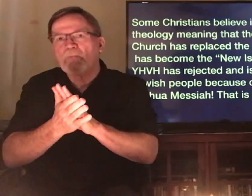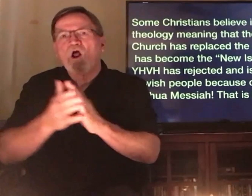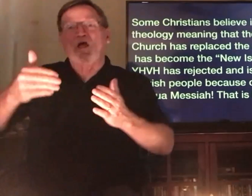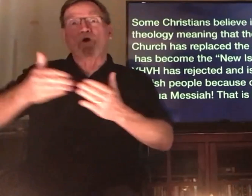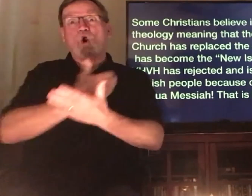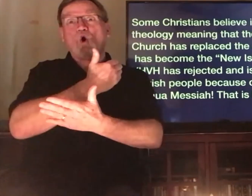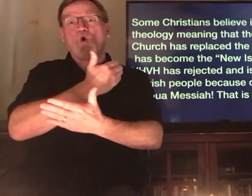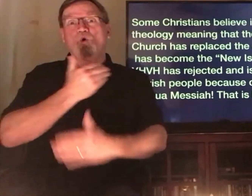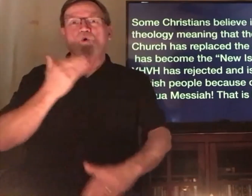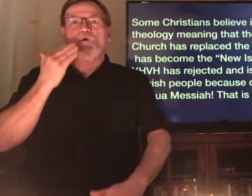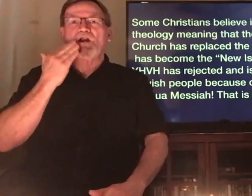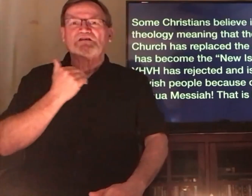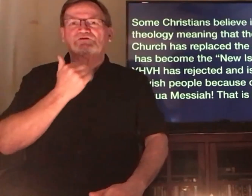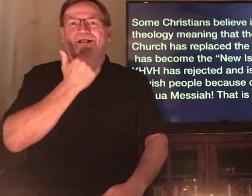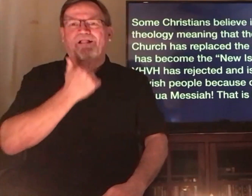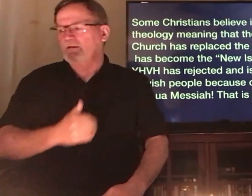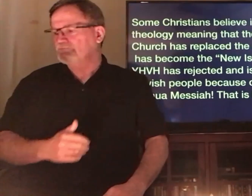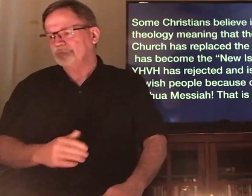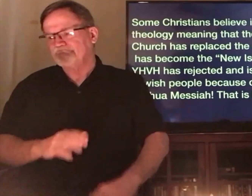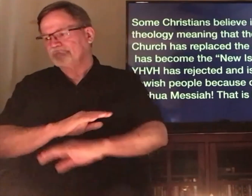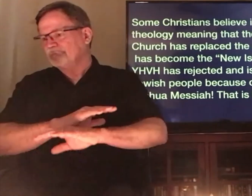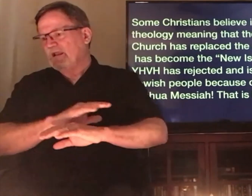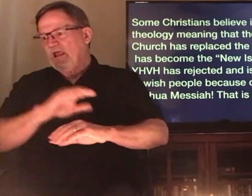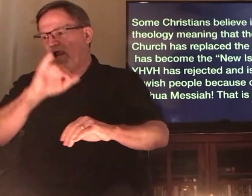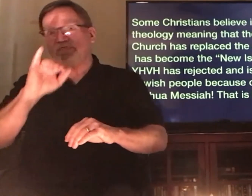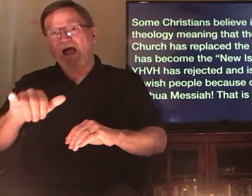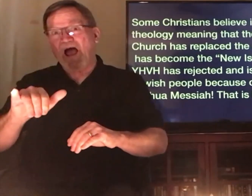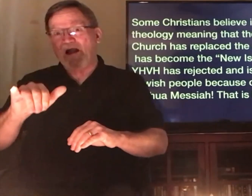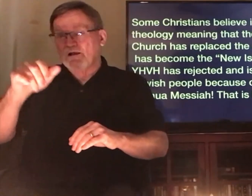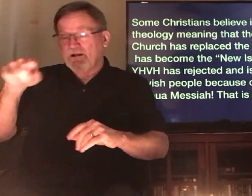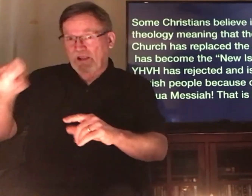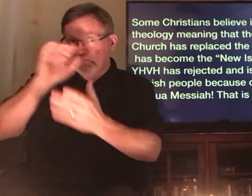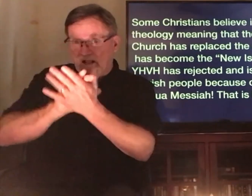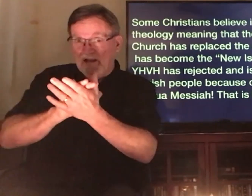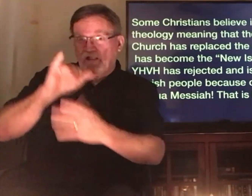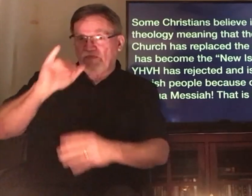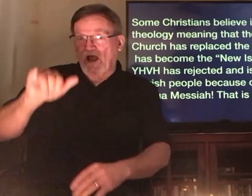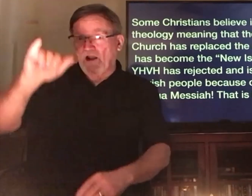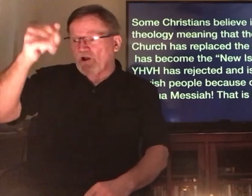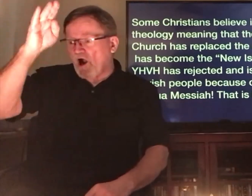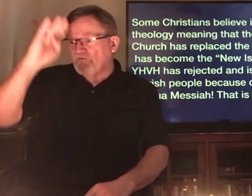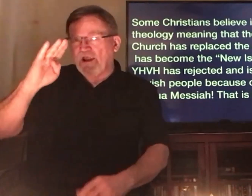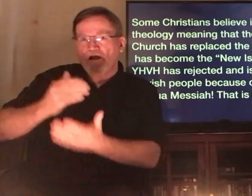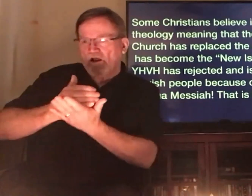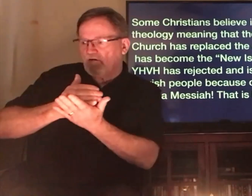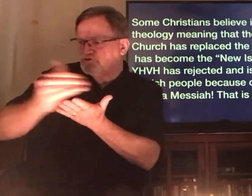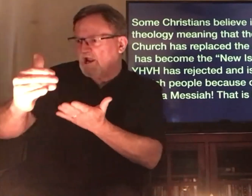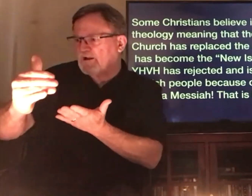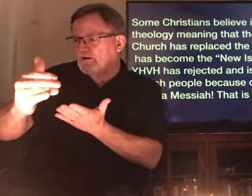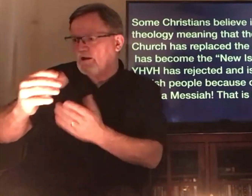the same one family of faith, same deep inheritance, and the